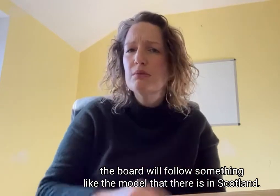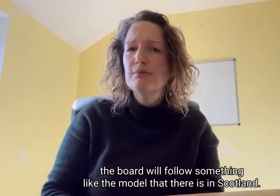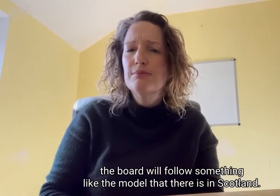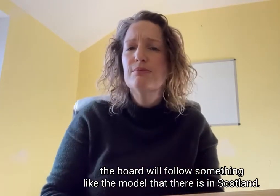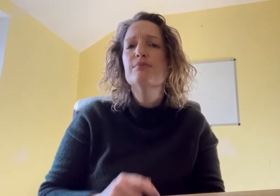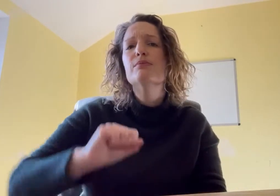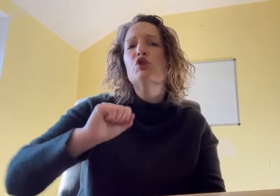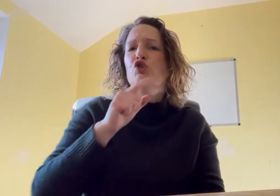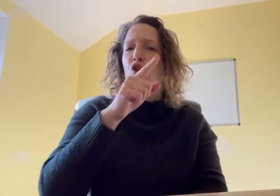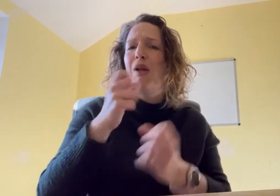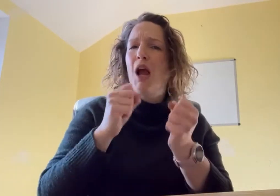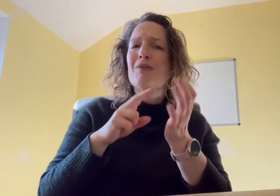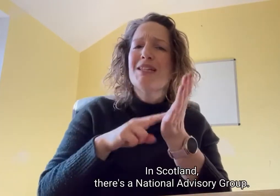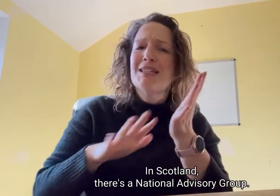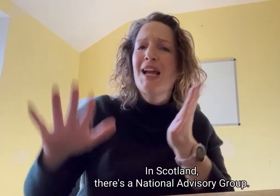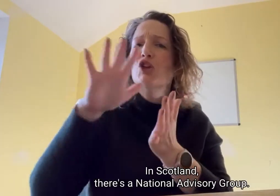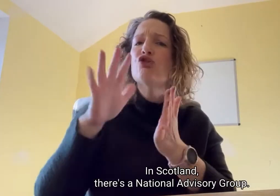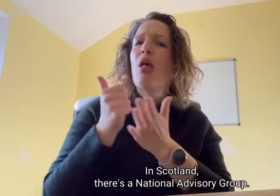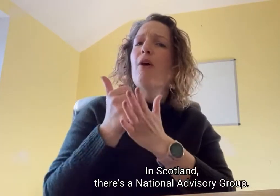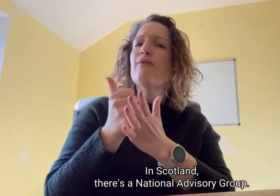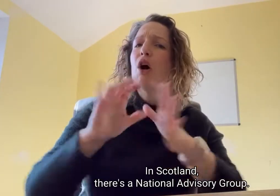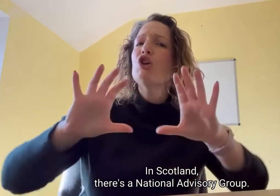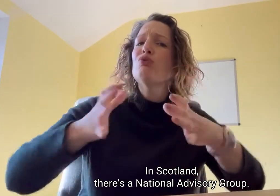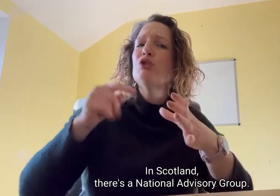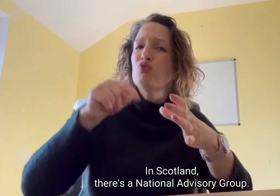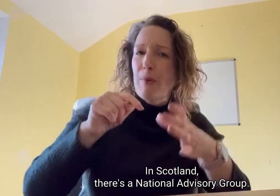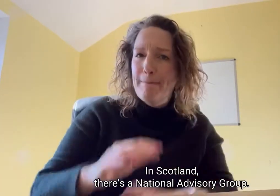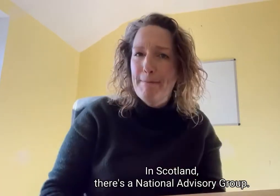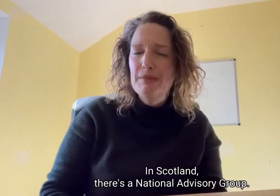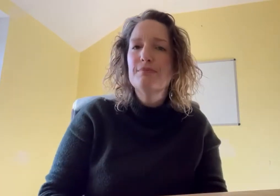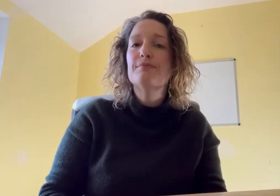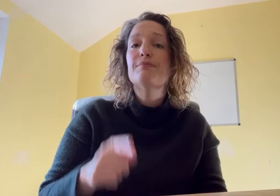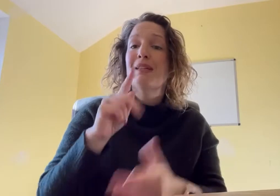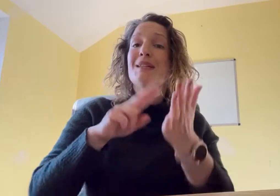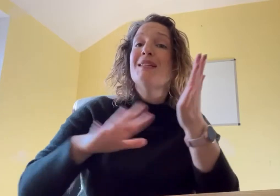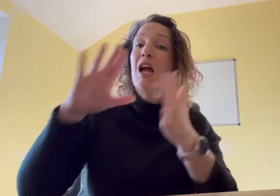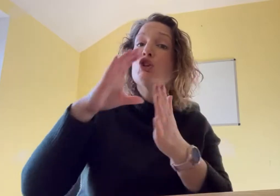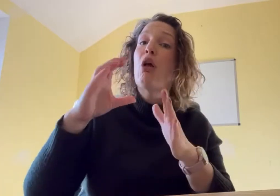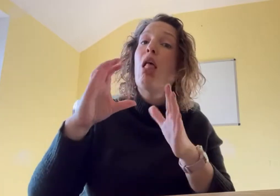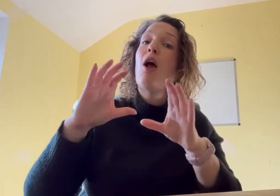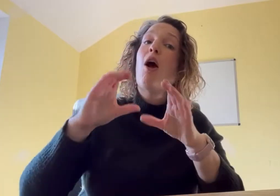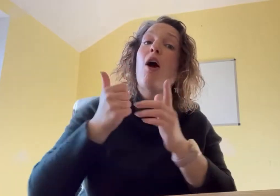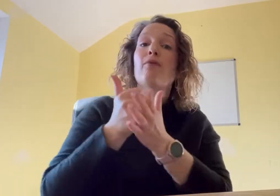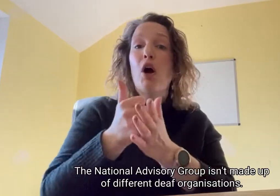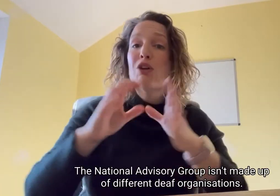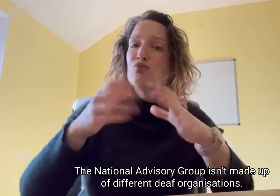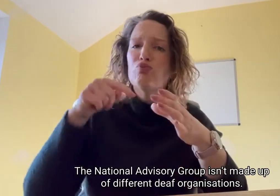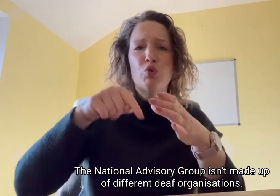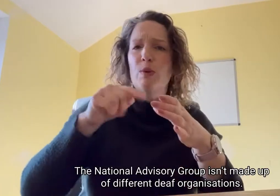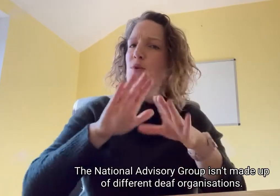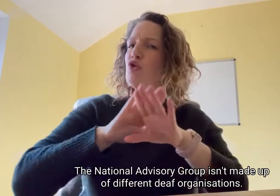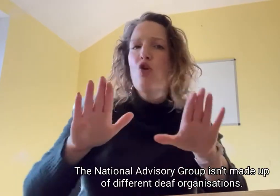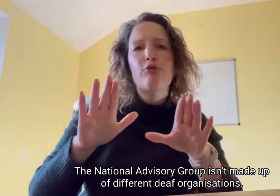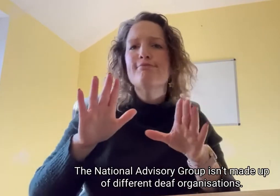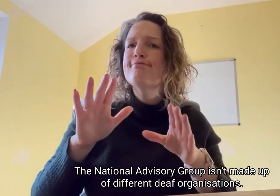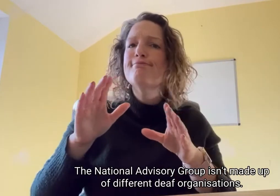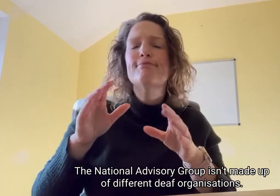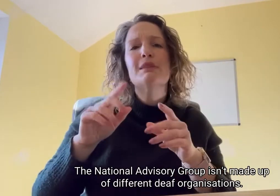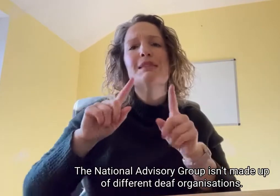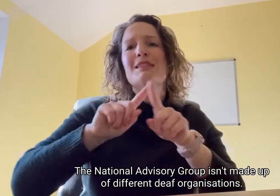Scotland. In Scotland, there's a national advisory group. The national advisory group isn't made up of